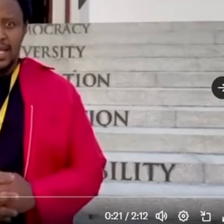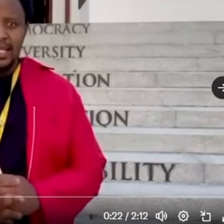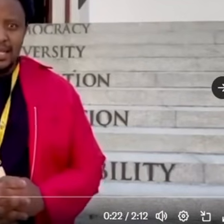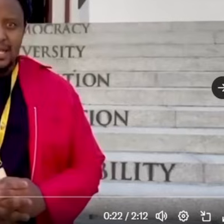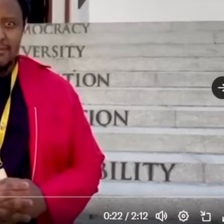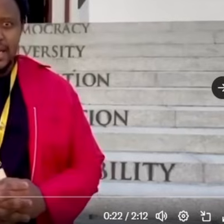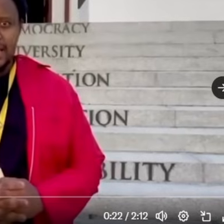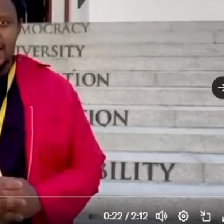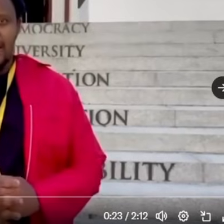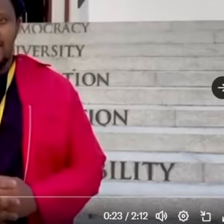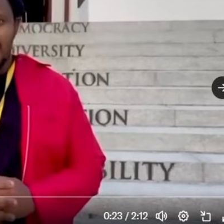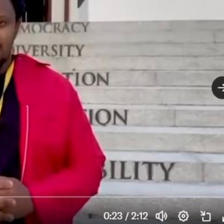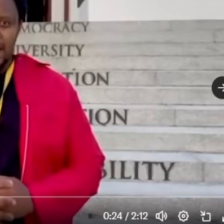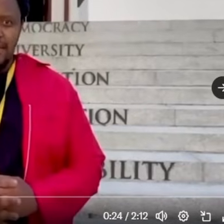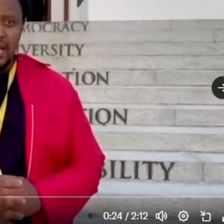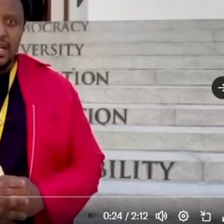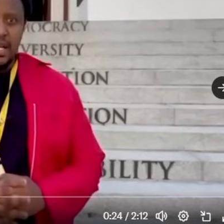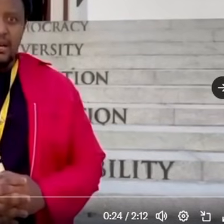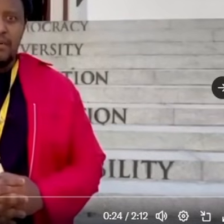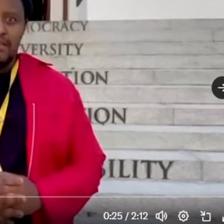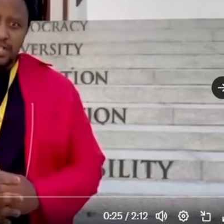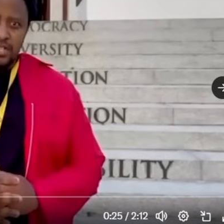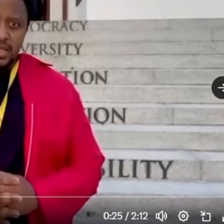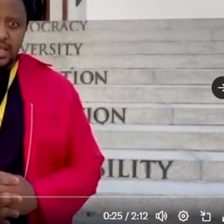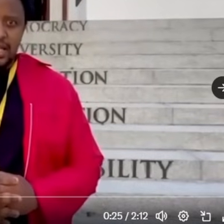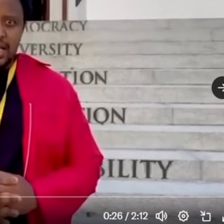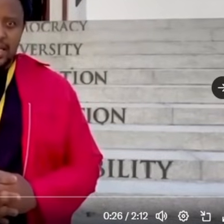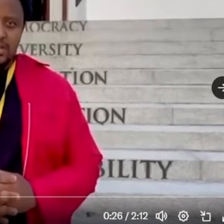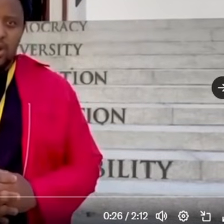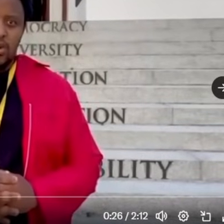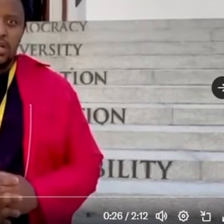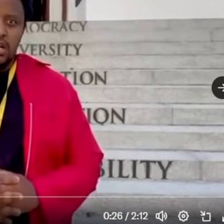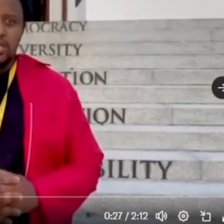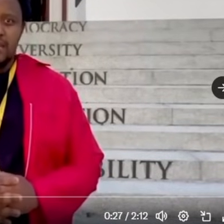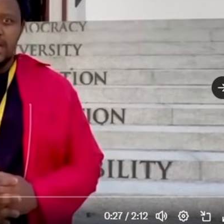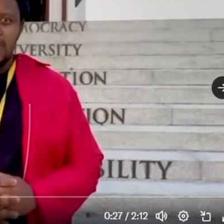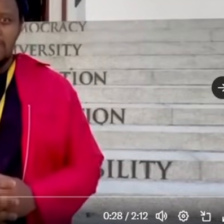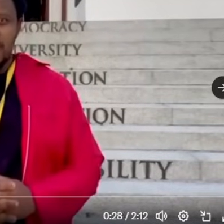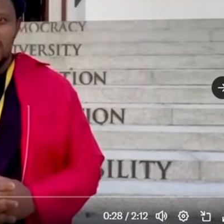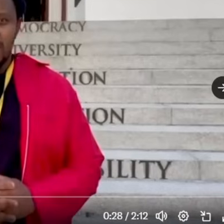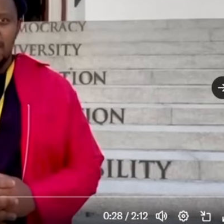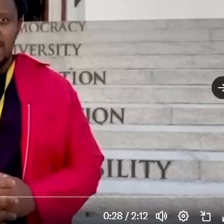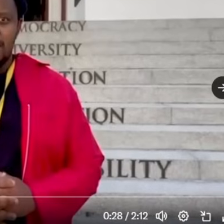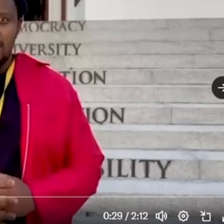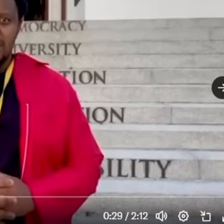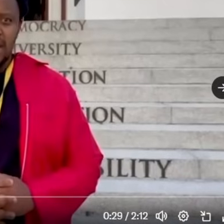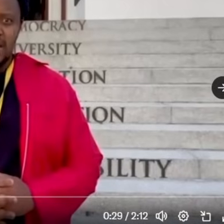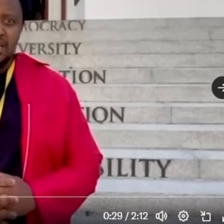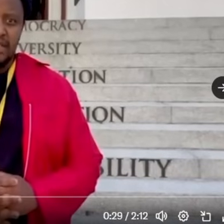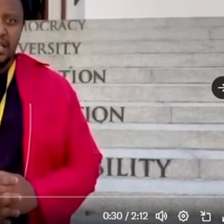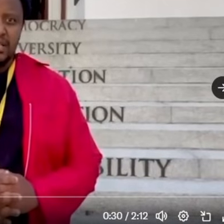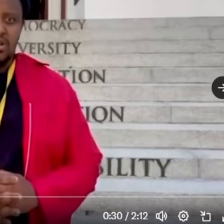Gayton McKenzie has breached very specific provisions within the Ethics Code, which governs both members of Parliament and members